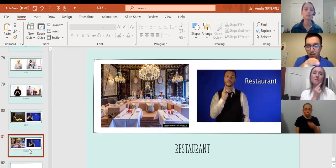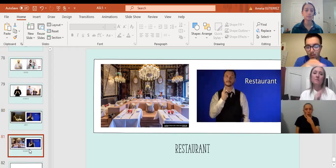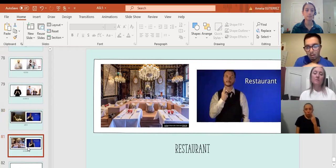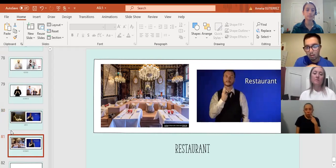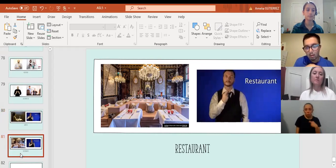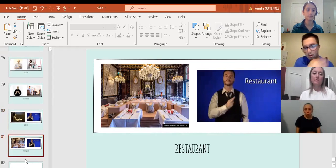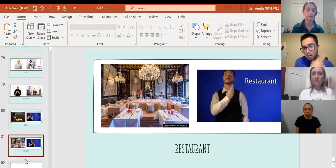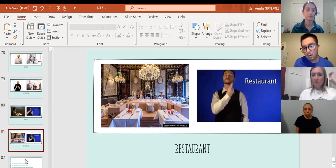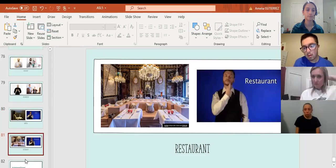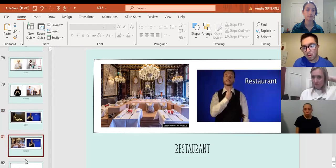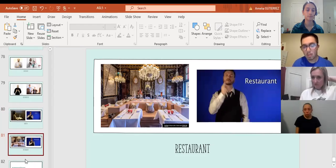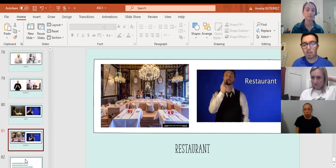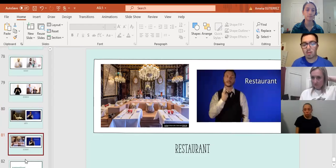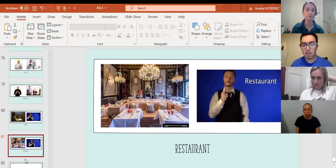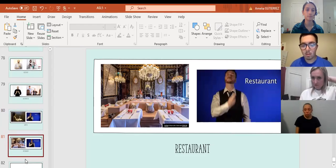Restaurant.